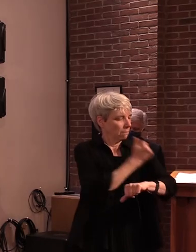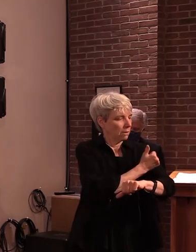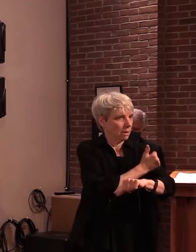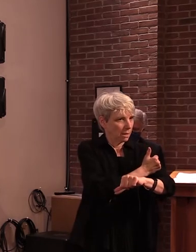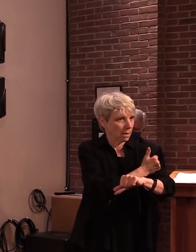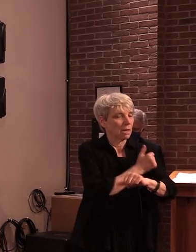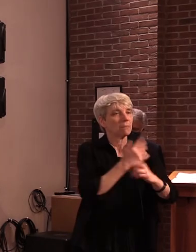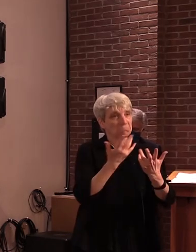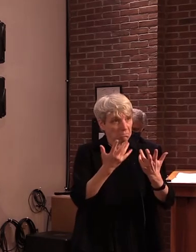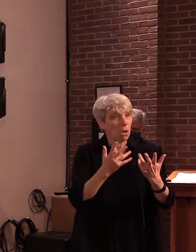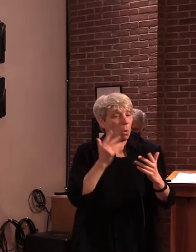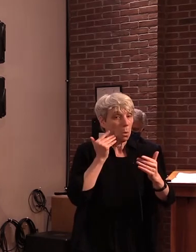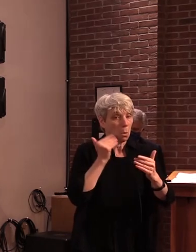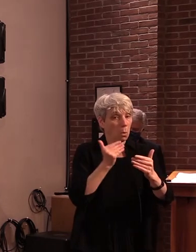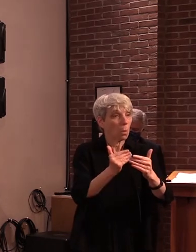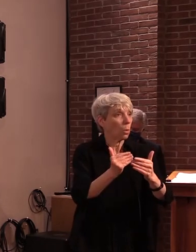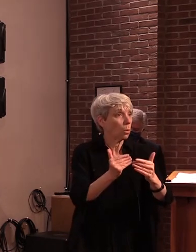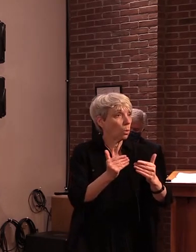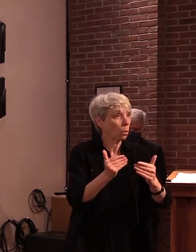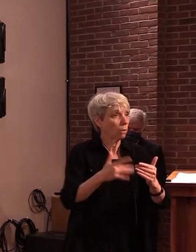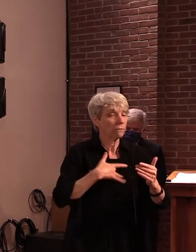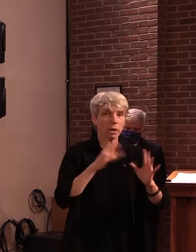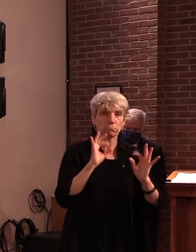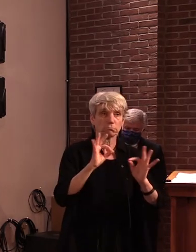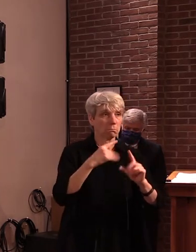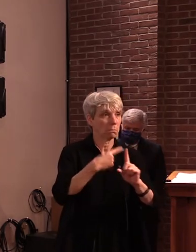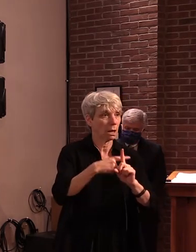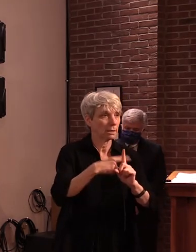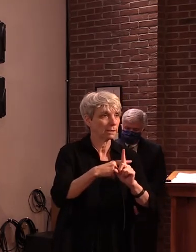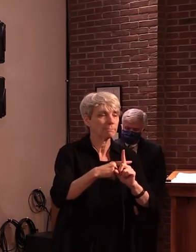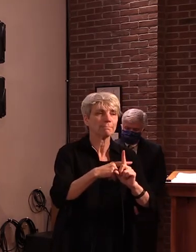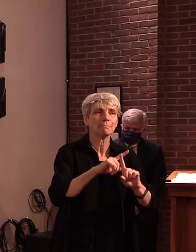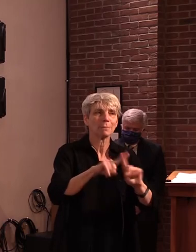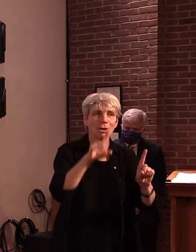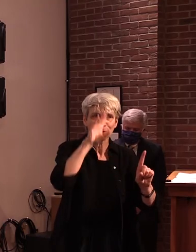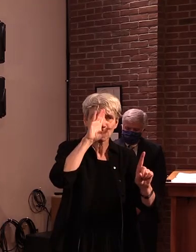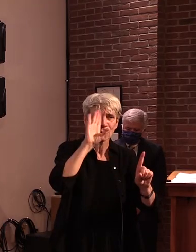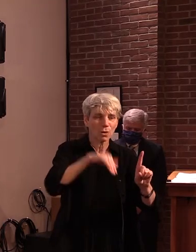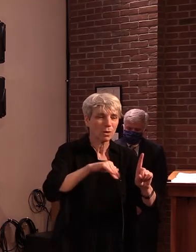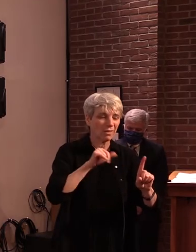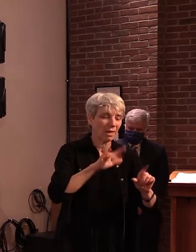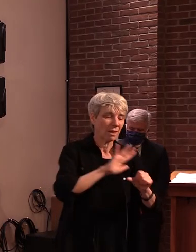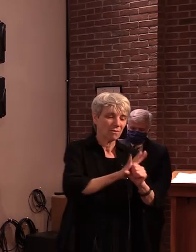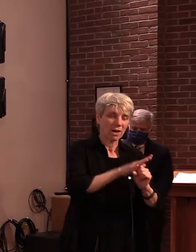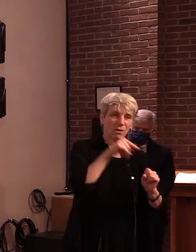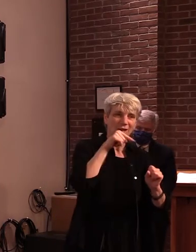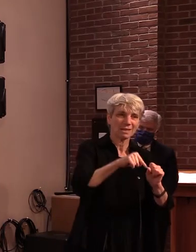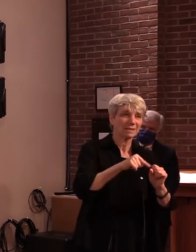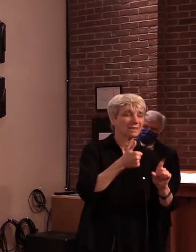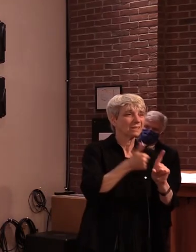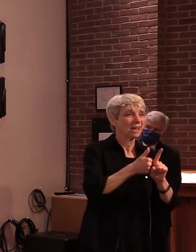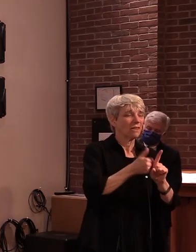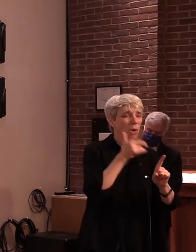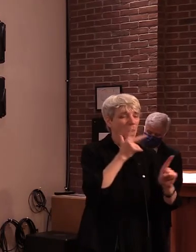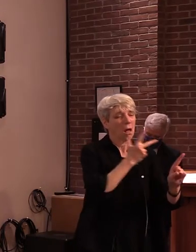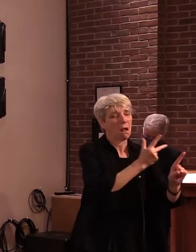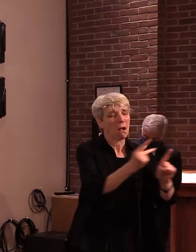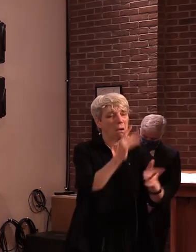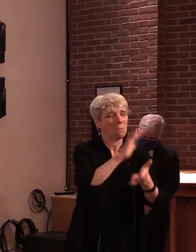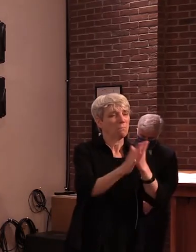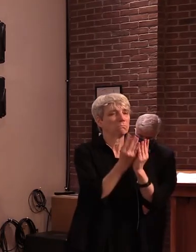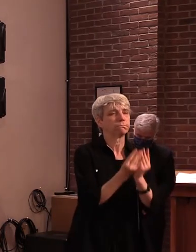made. But at the same time, we must be prepared for the fact that the virus is not going away anytime soon.